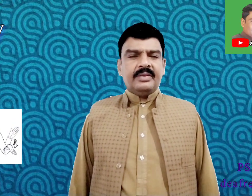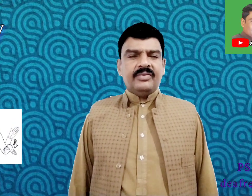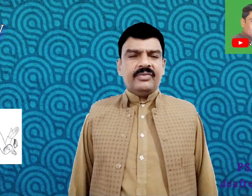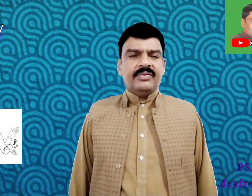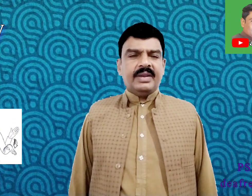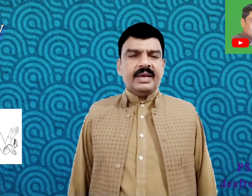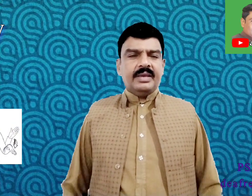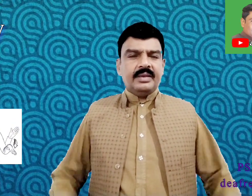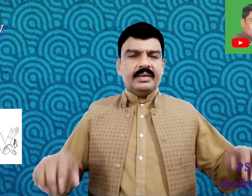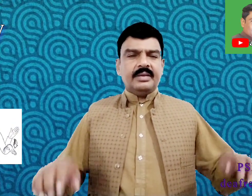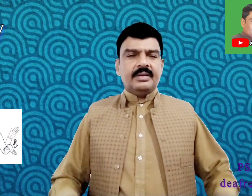fly,